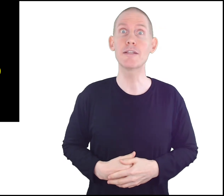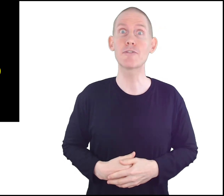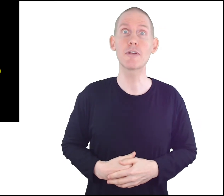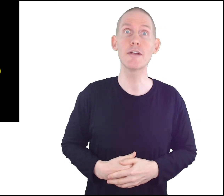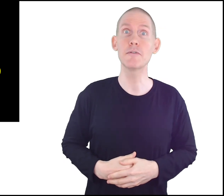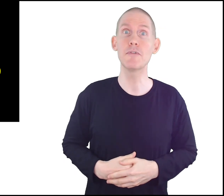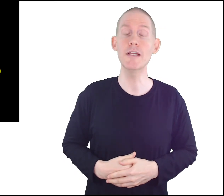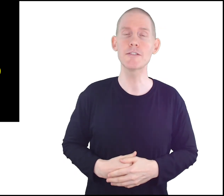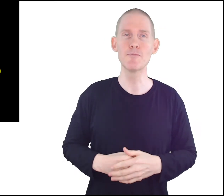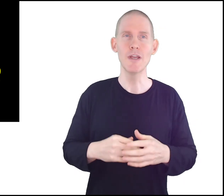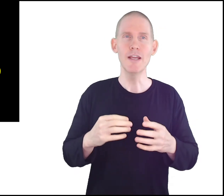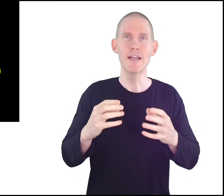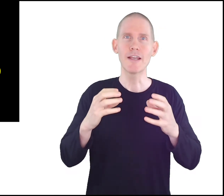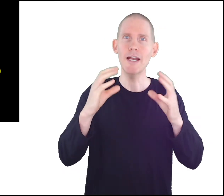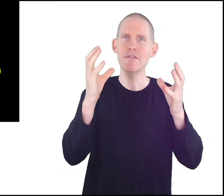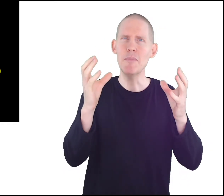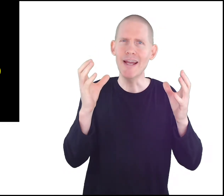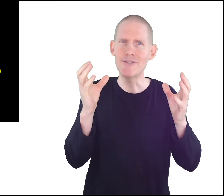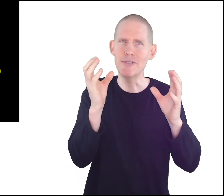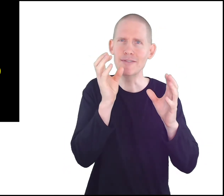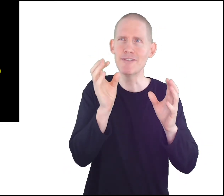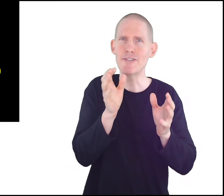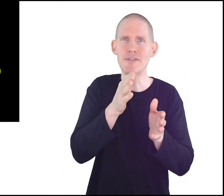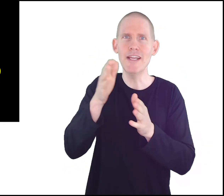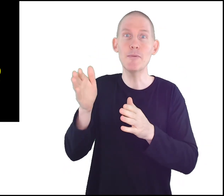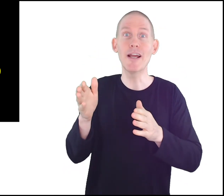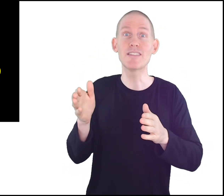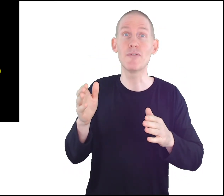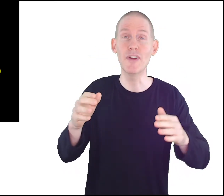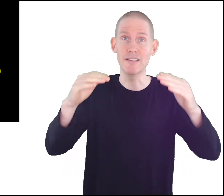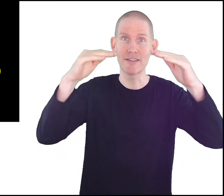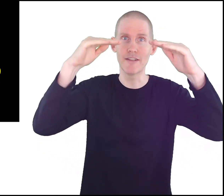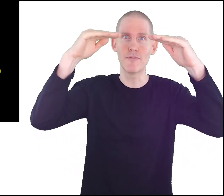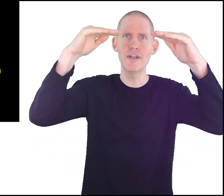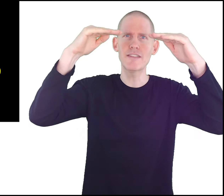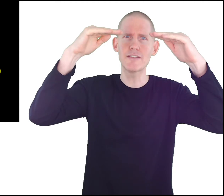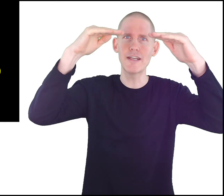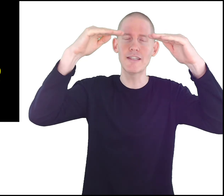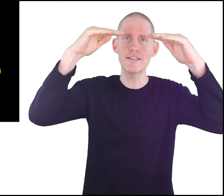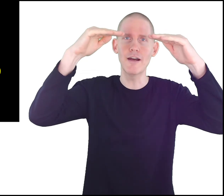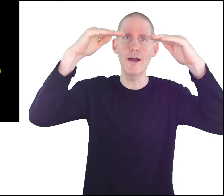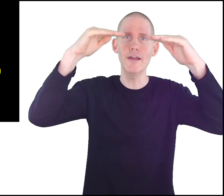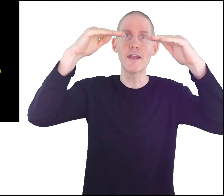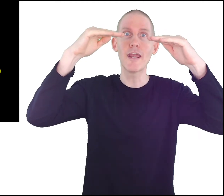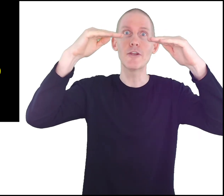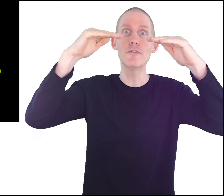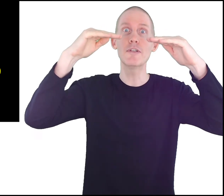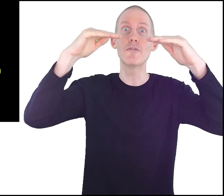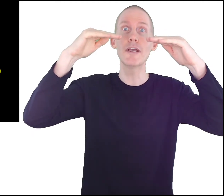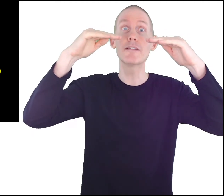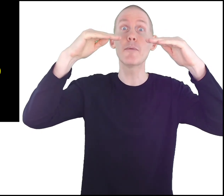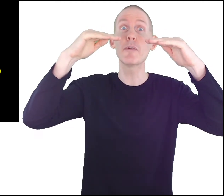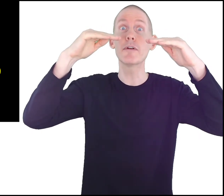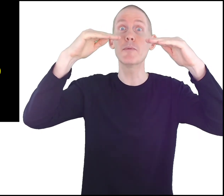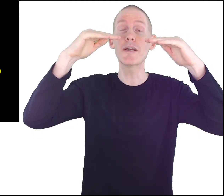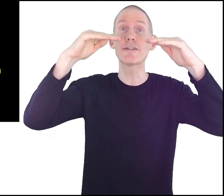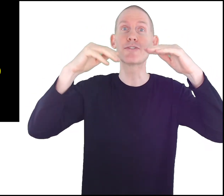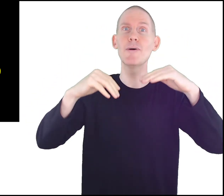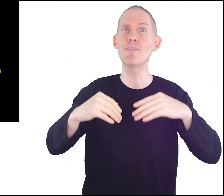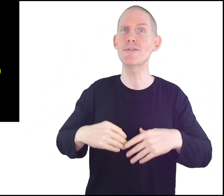look on your face. Kind of imagine your neighbor has a fence and the fence is like this high and you need to raise up a little bit because something's